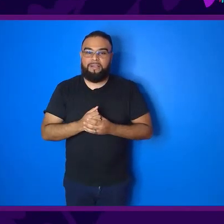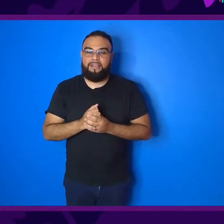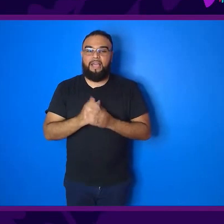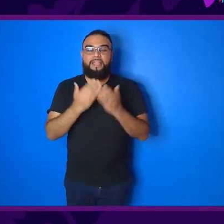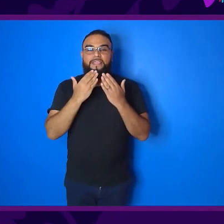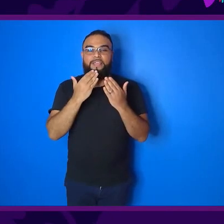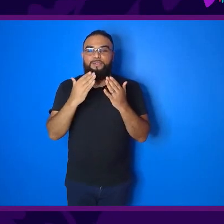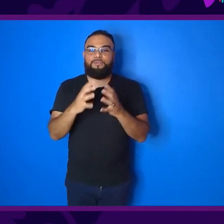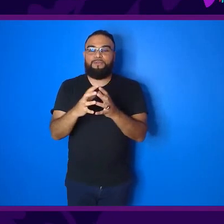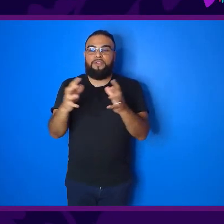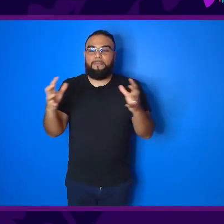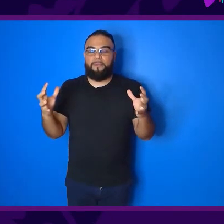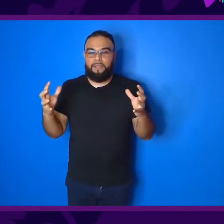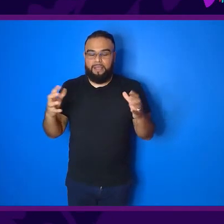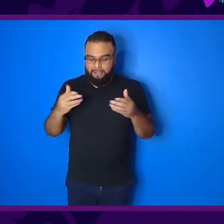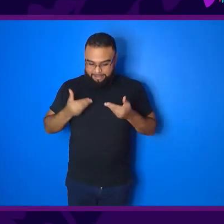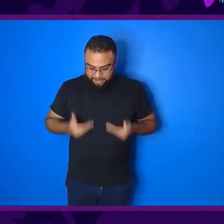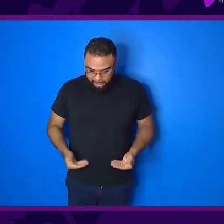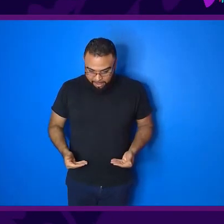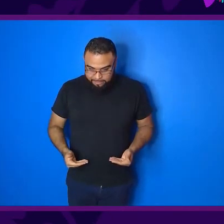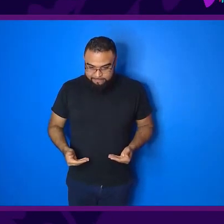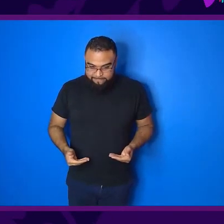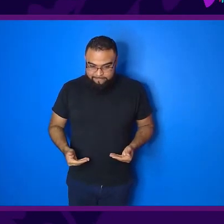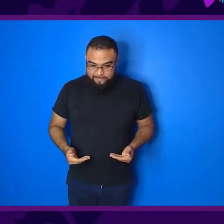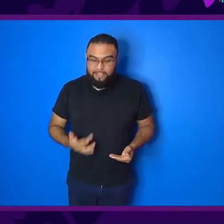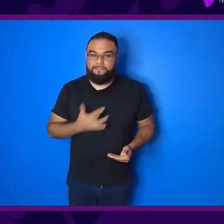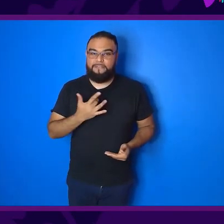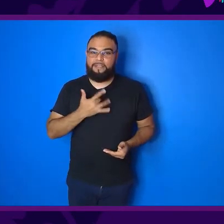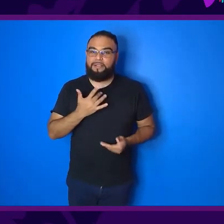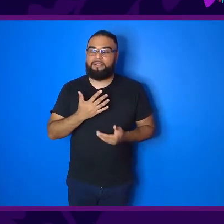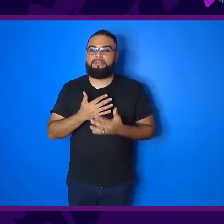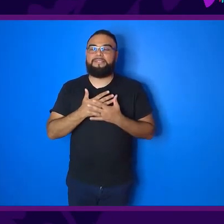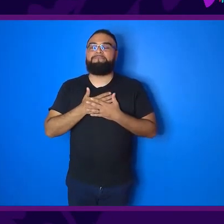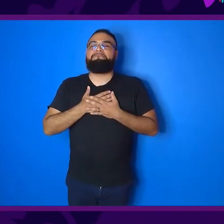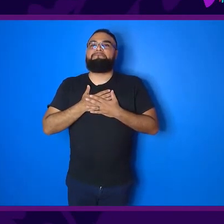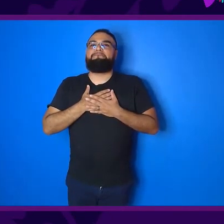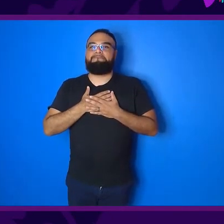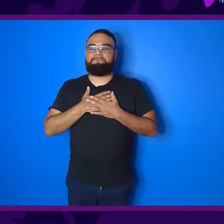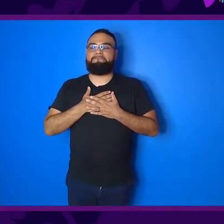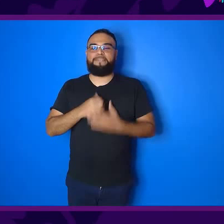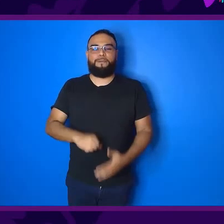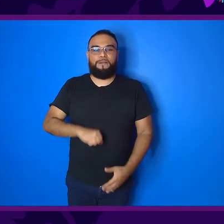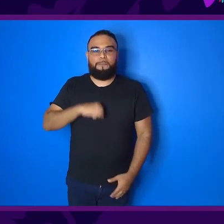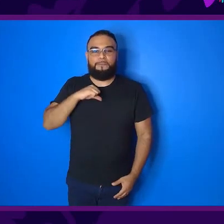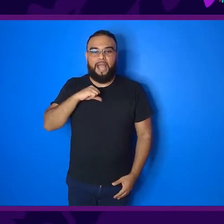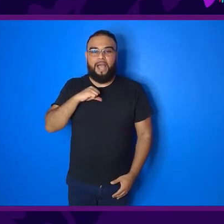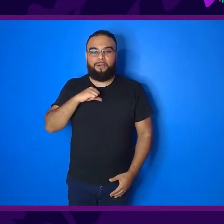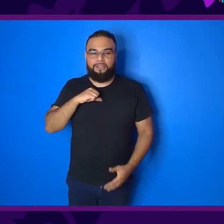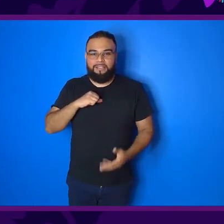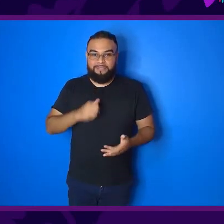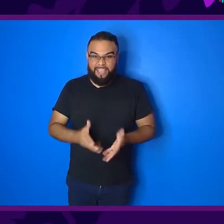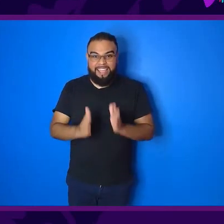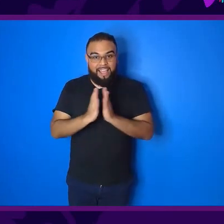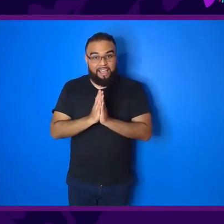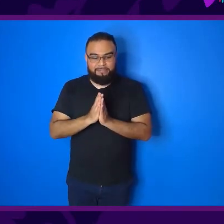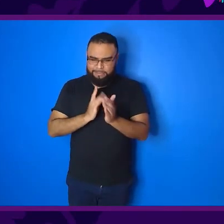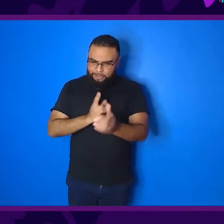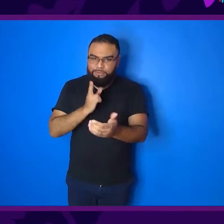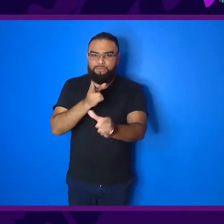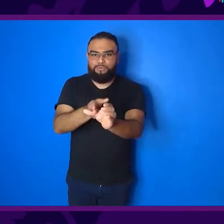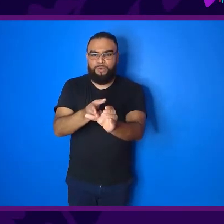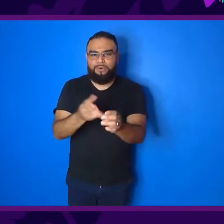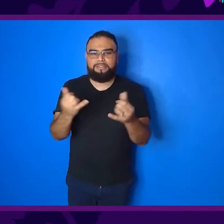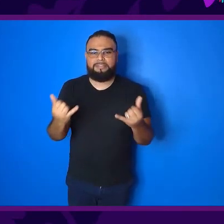I feel so pleased and proud that I was asked to be here today to celebrate